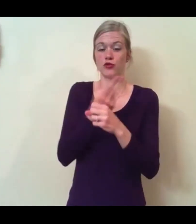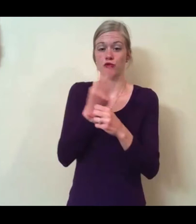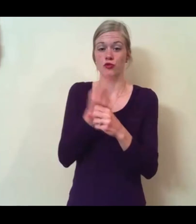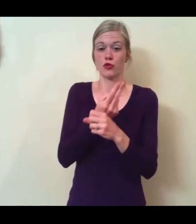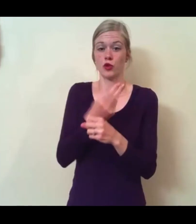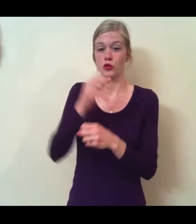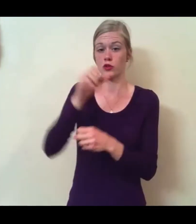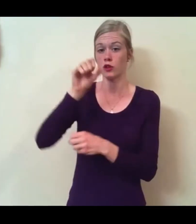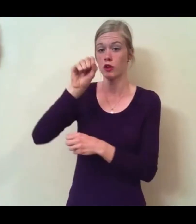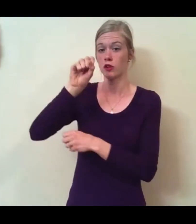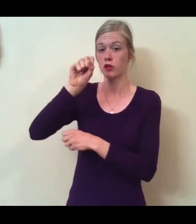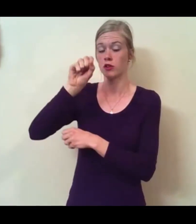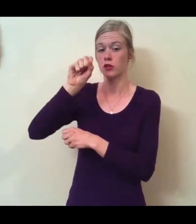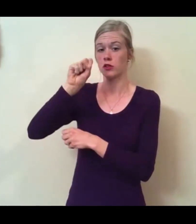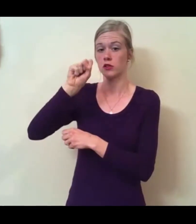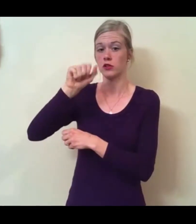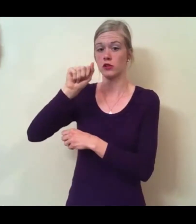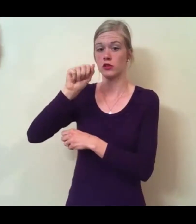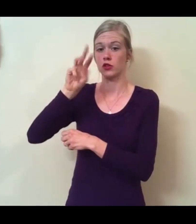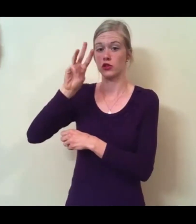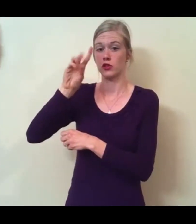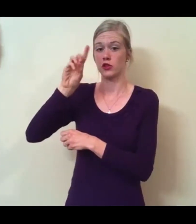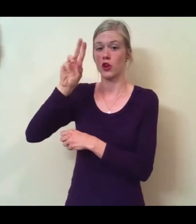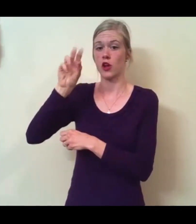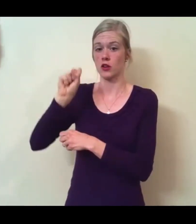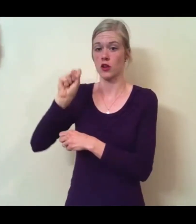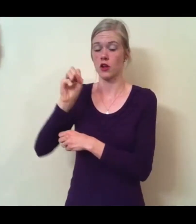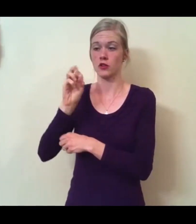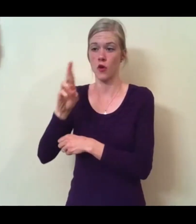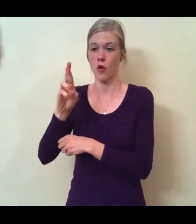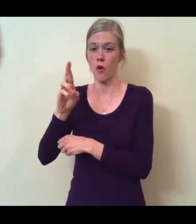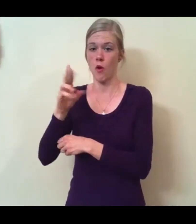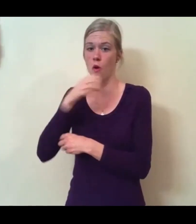leaves or old manure.